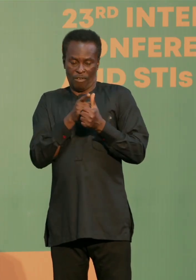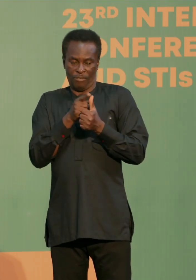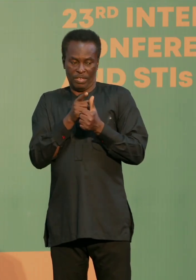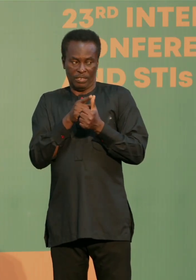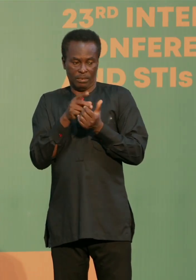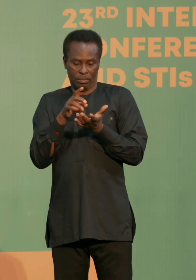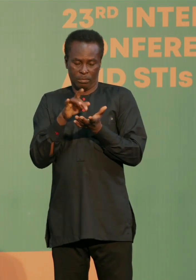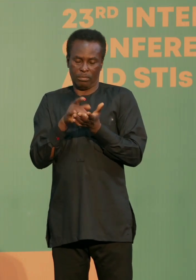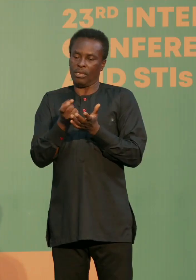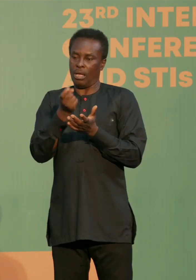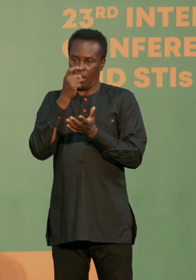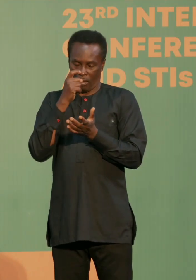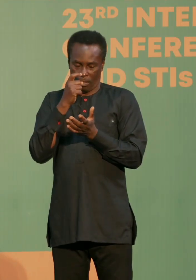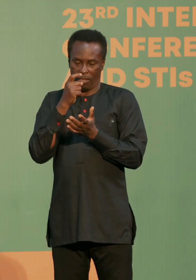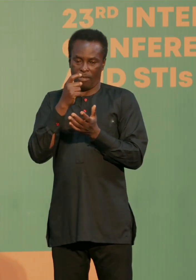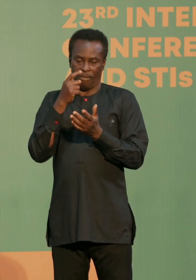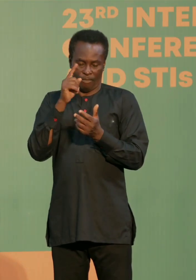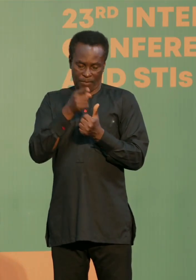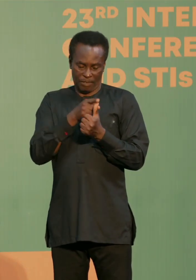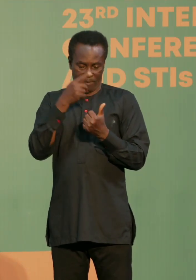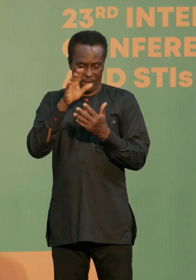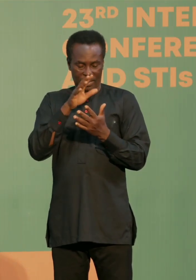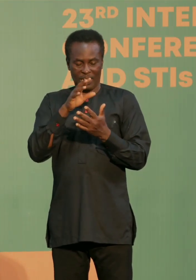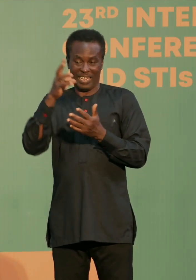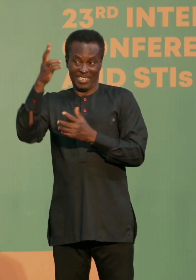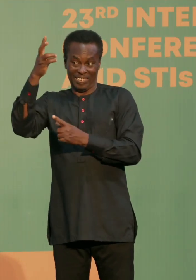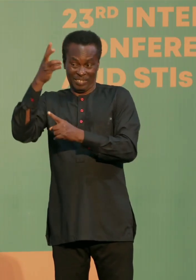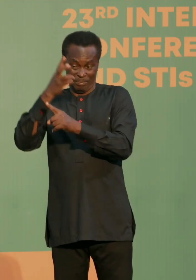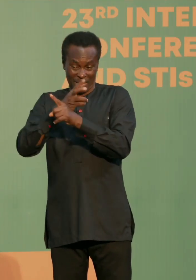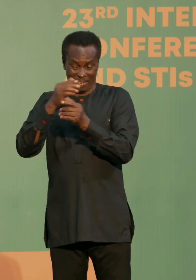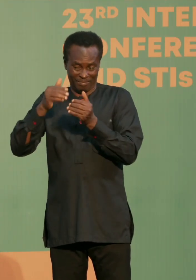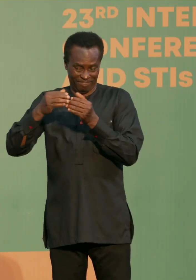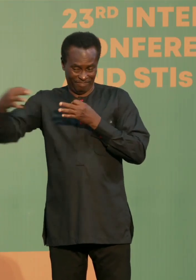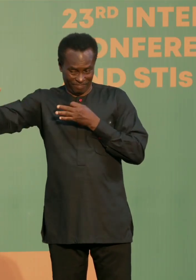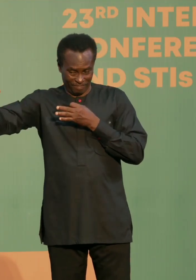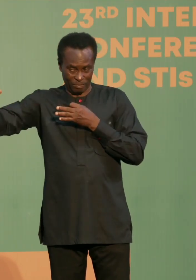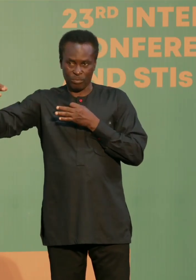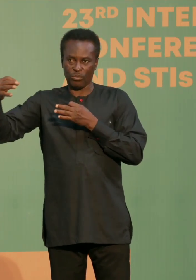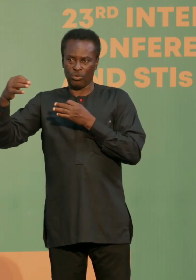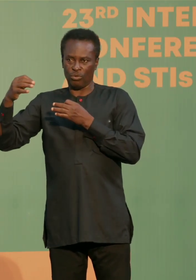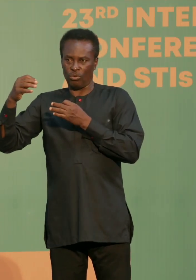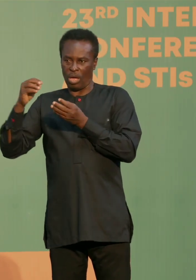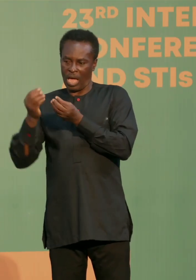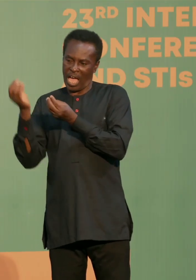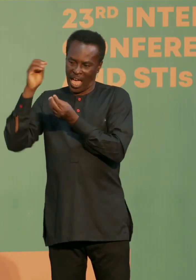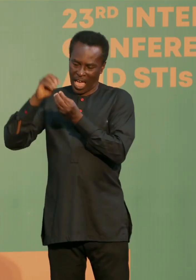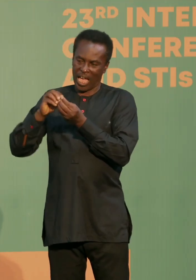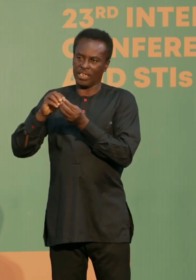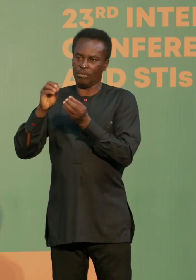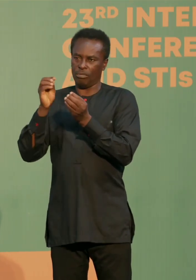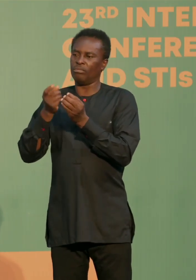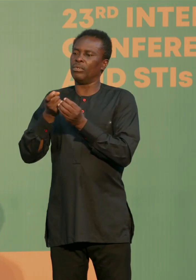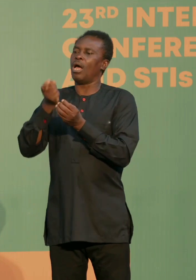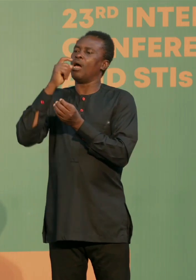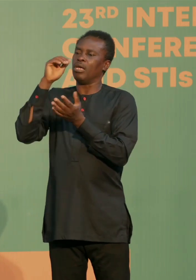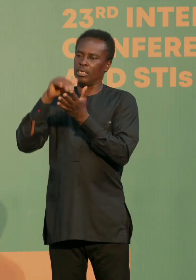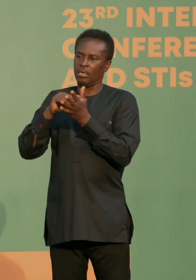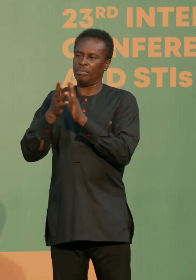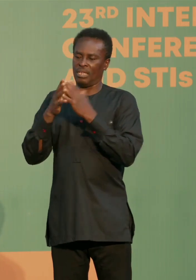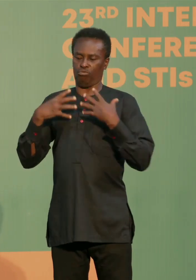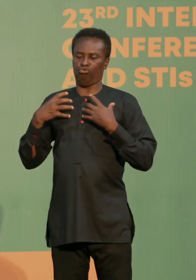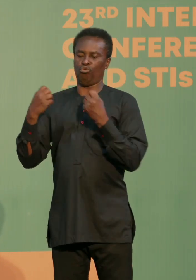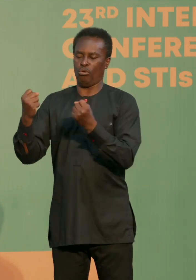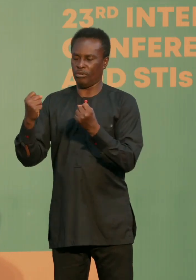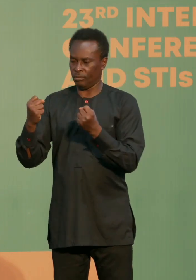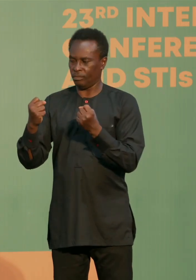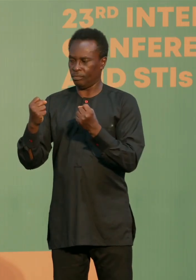after 6 months, you boost it. And so, and other vaccines actually recommend 3 doses. But